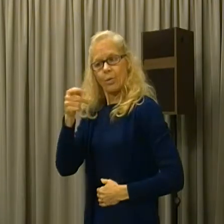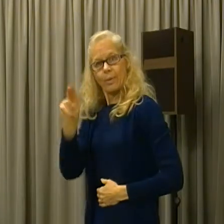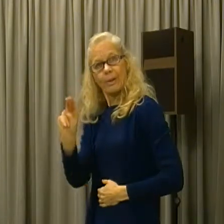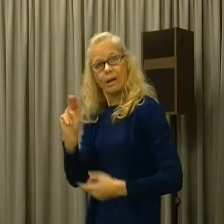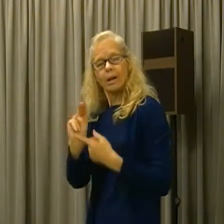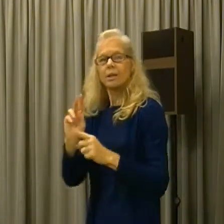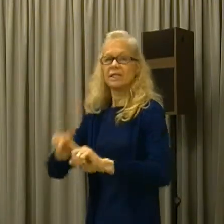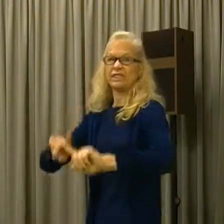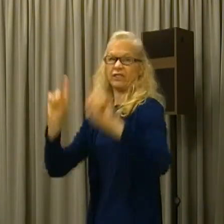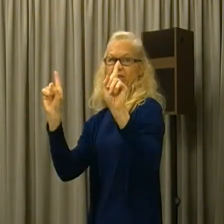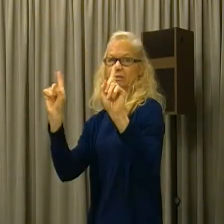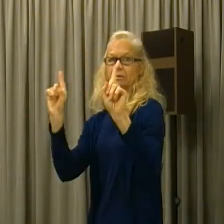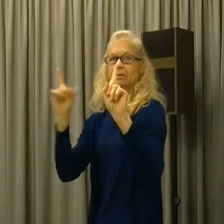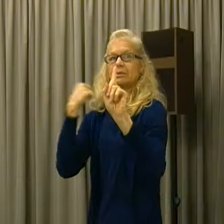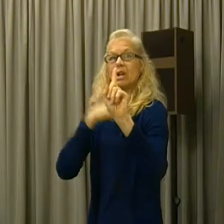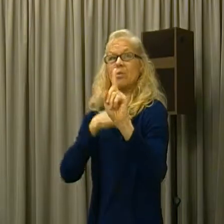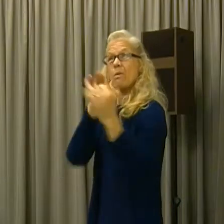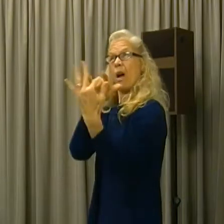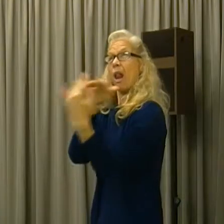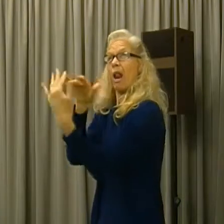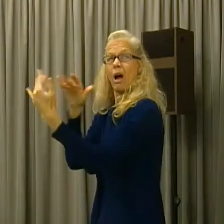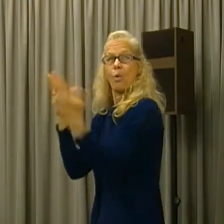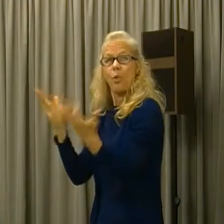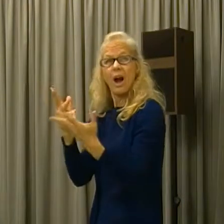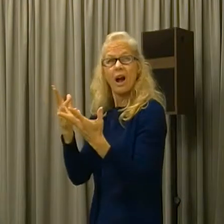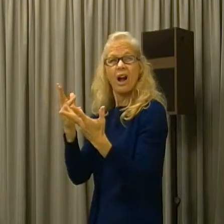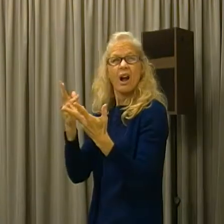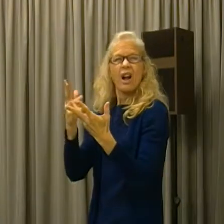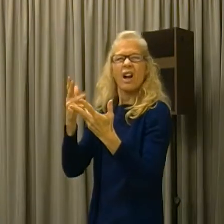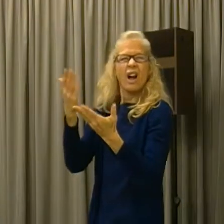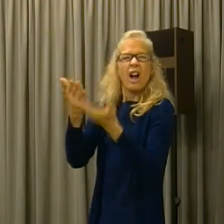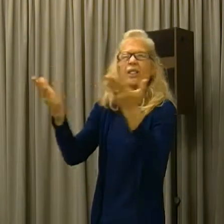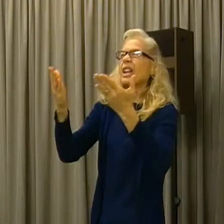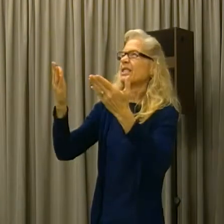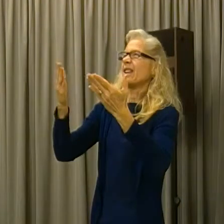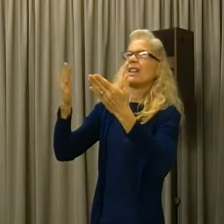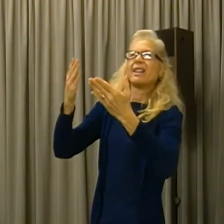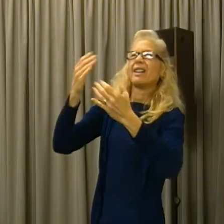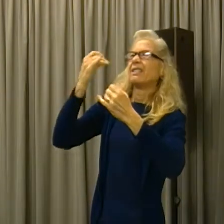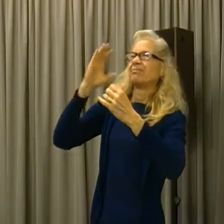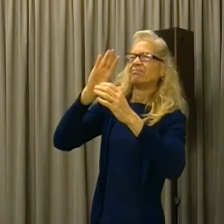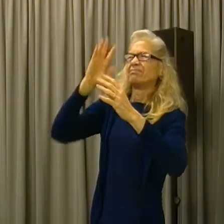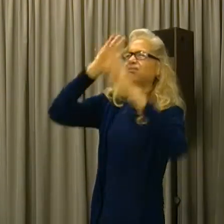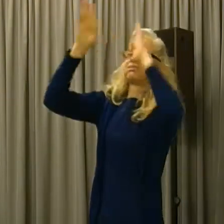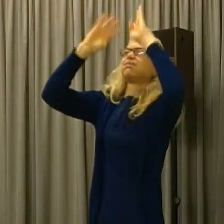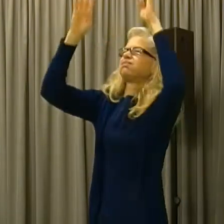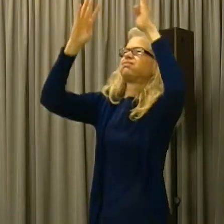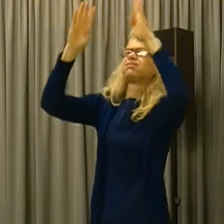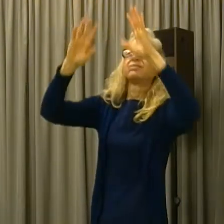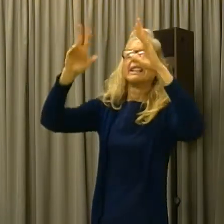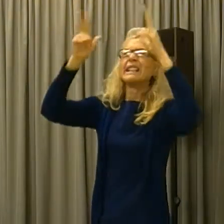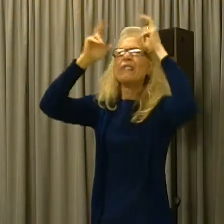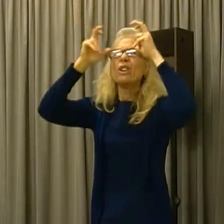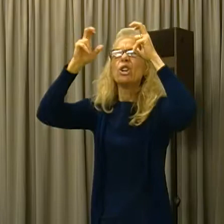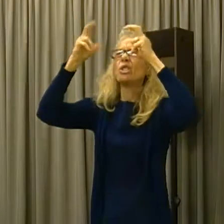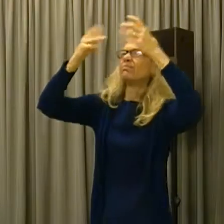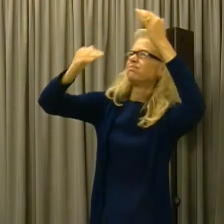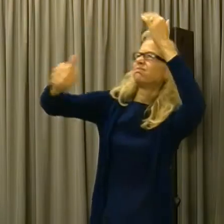Christ. And having in a readiness to revenge all disobedience when